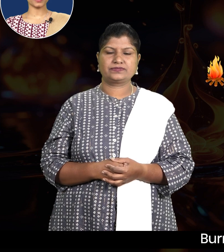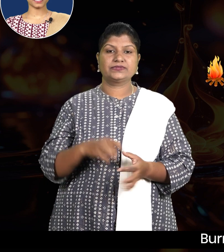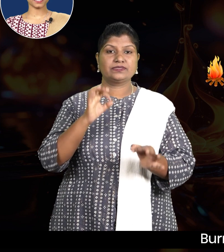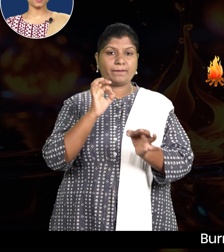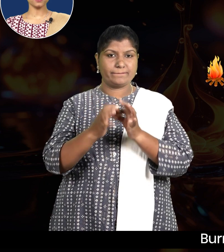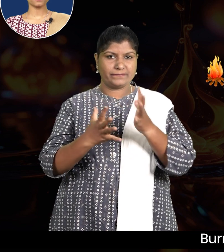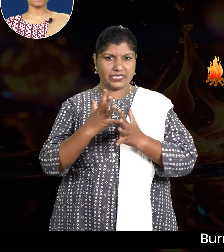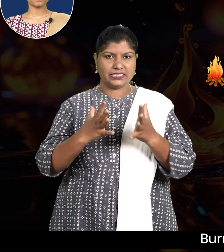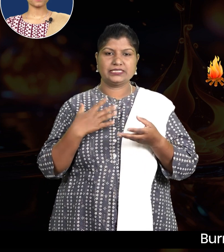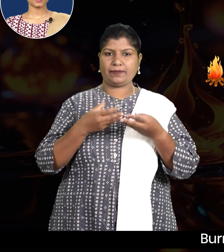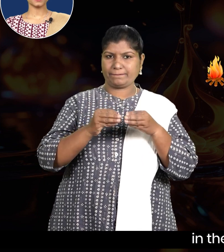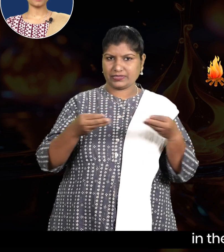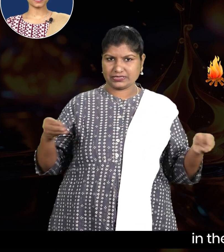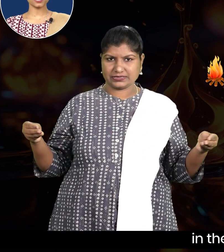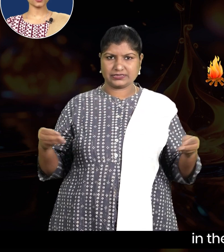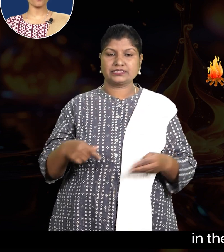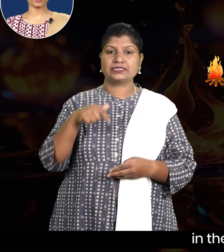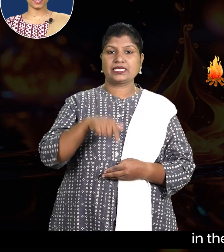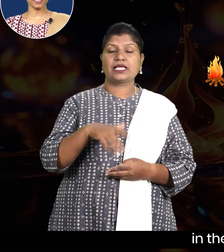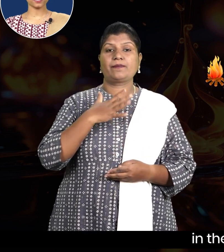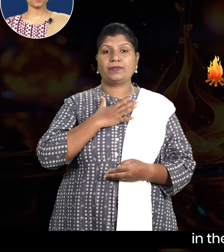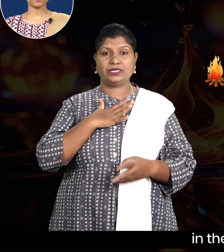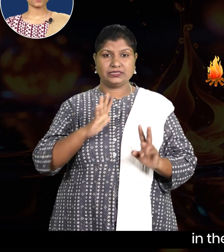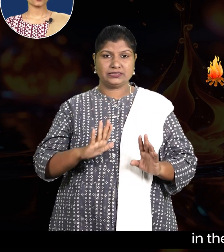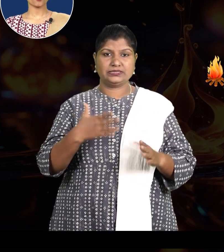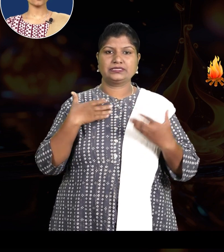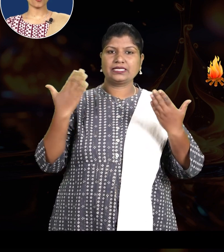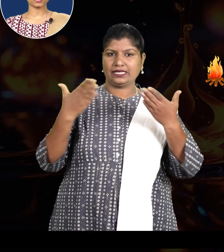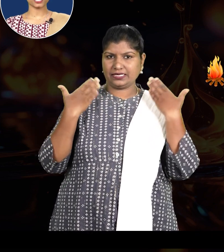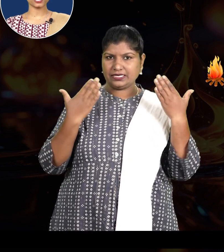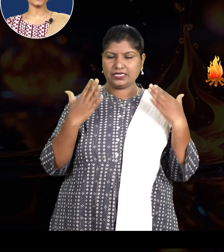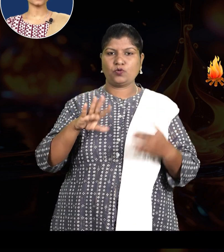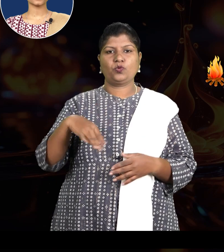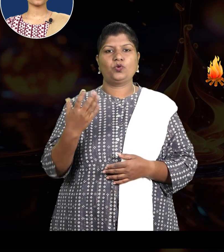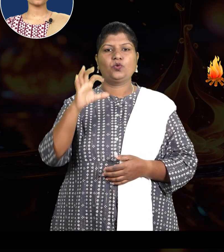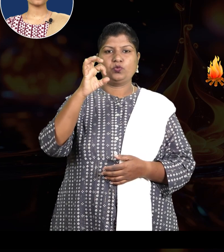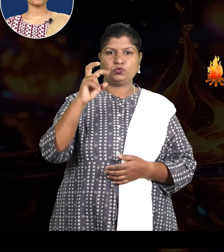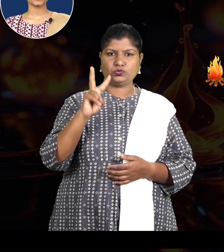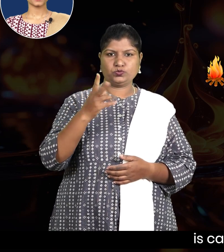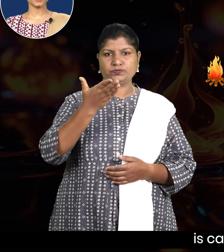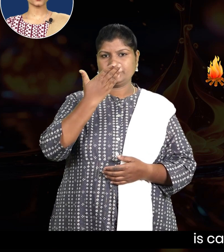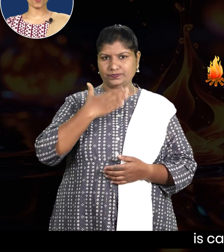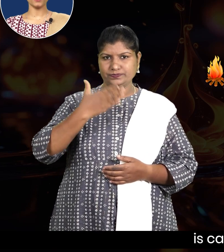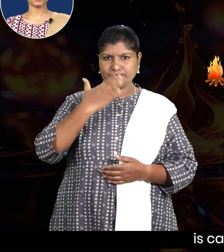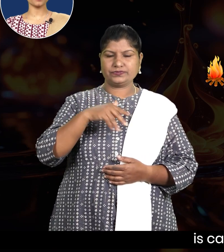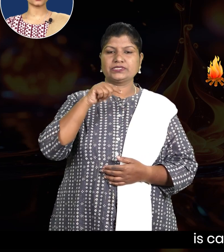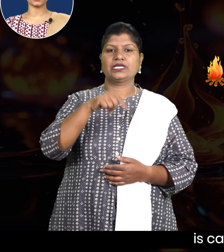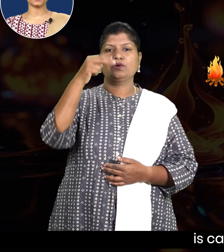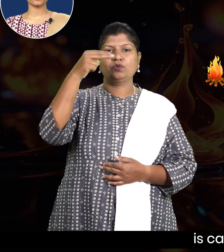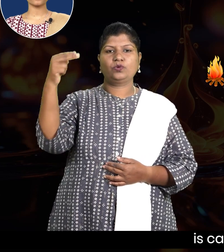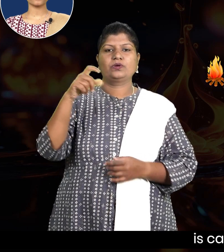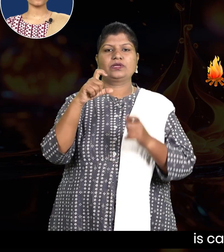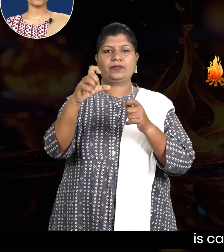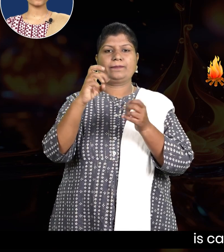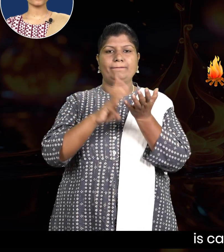Burning a material in the presence of air or oxygen is called combustion.